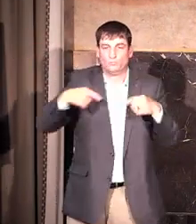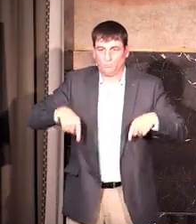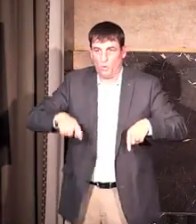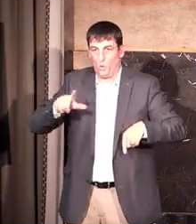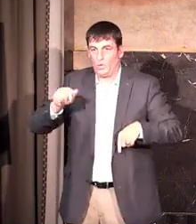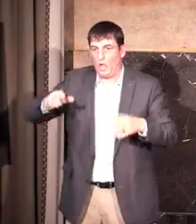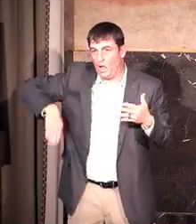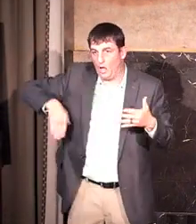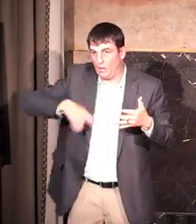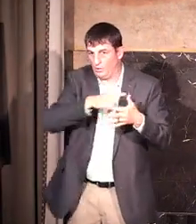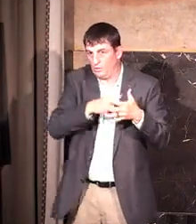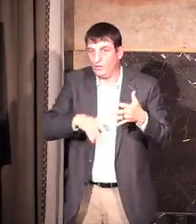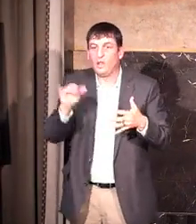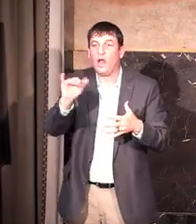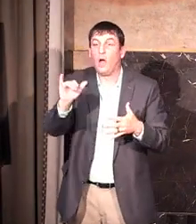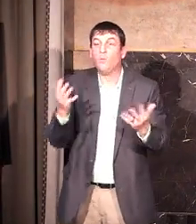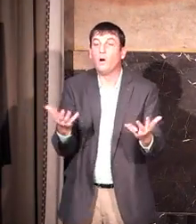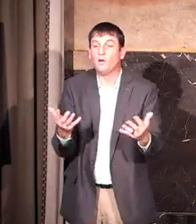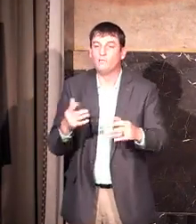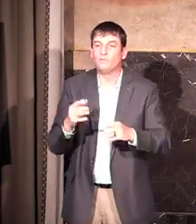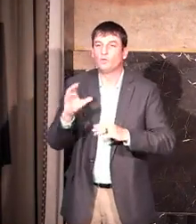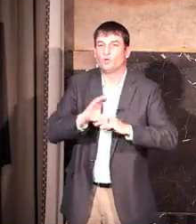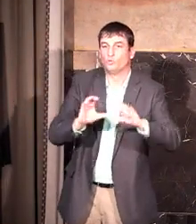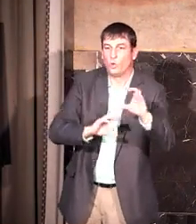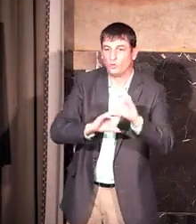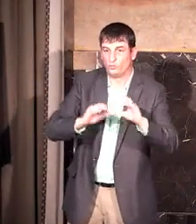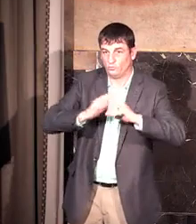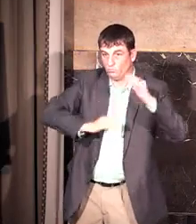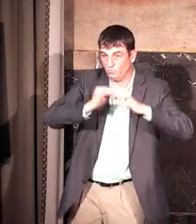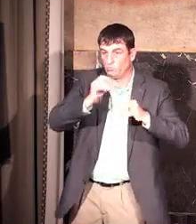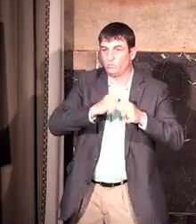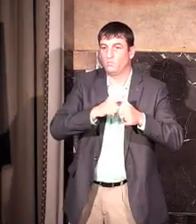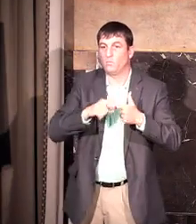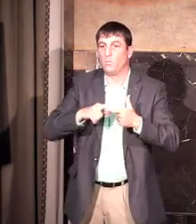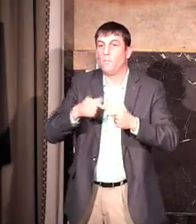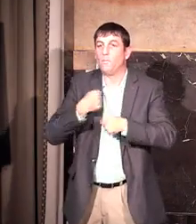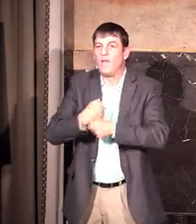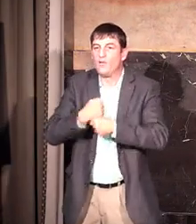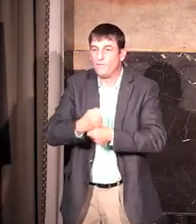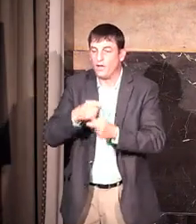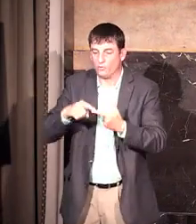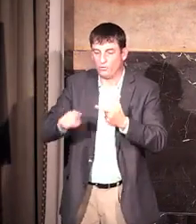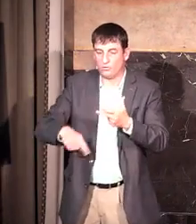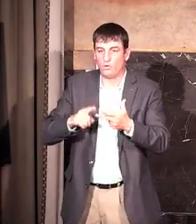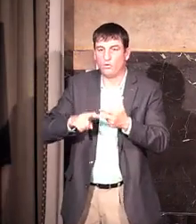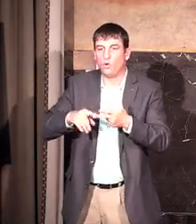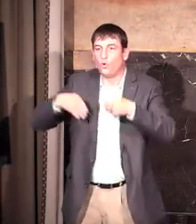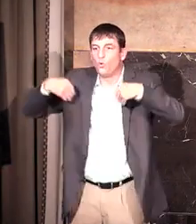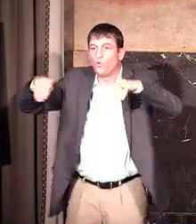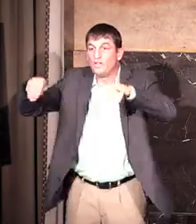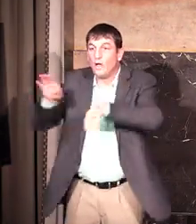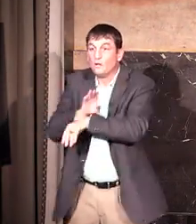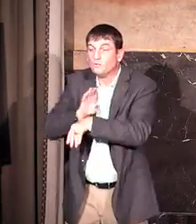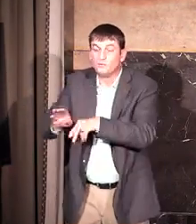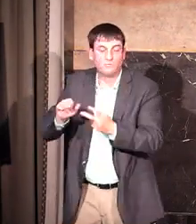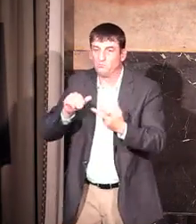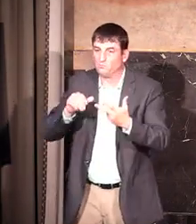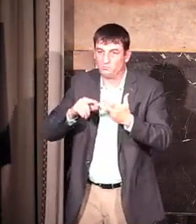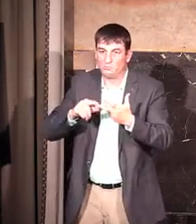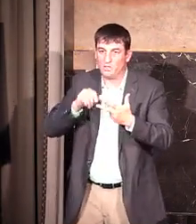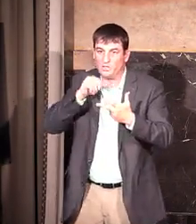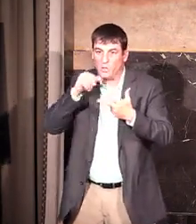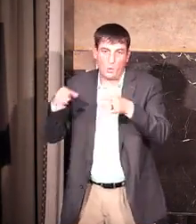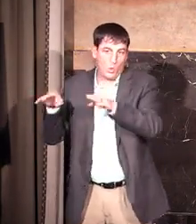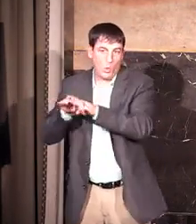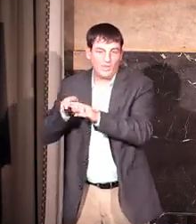For example, construction, manufacturing, retail businesses weren't closed, except unless